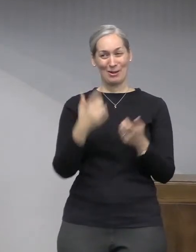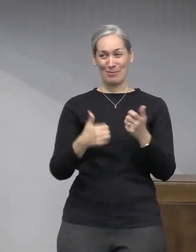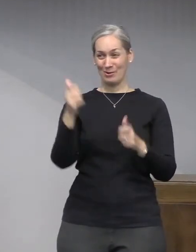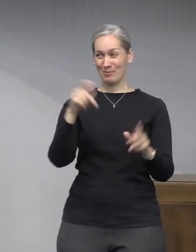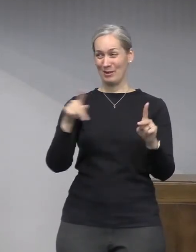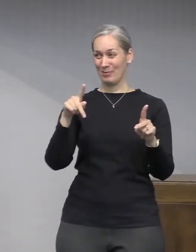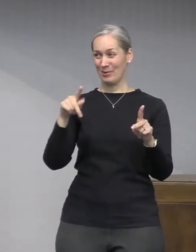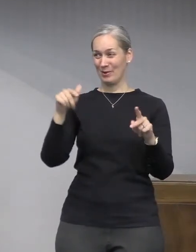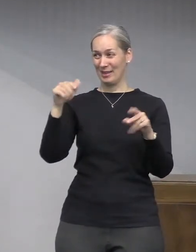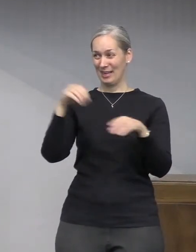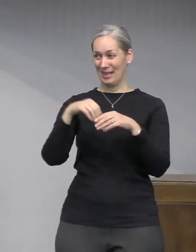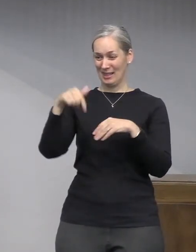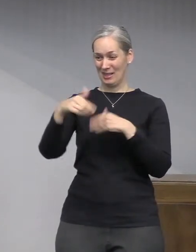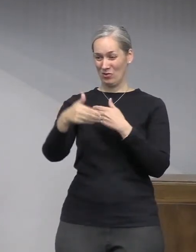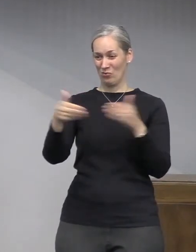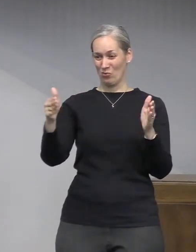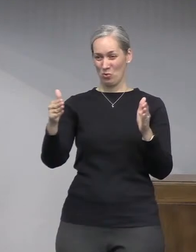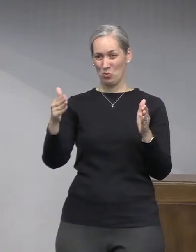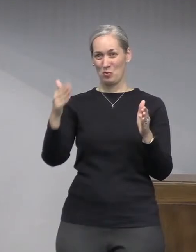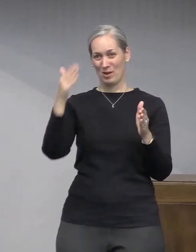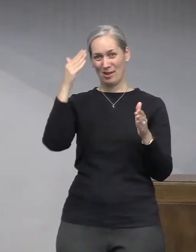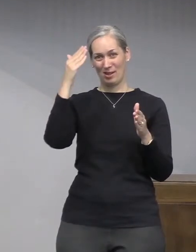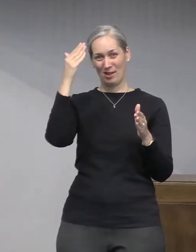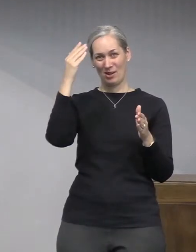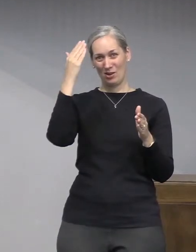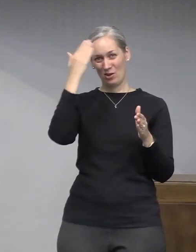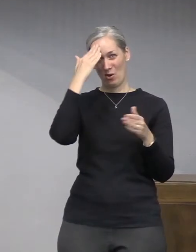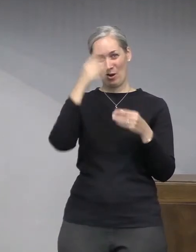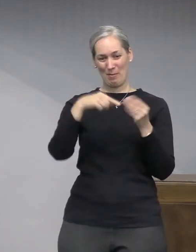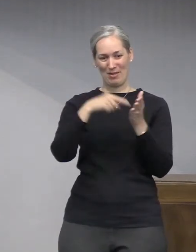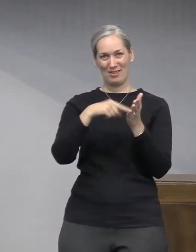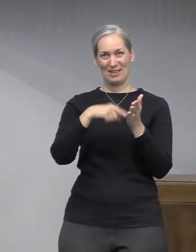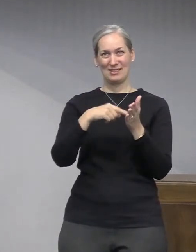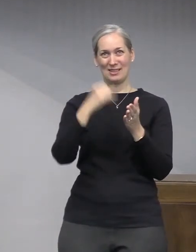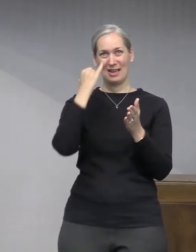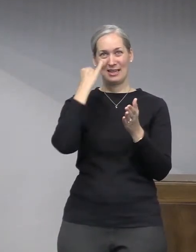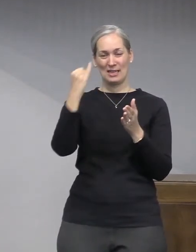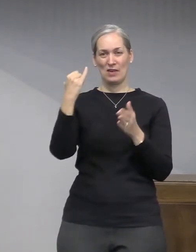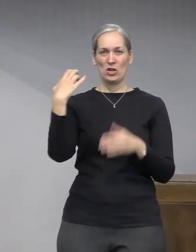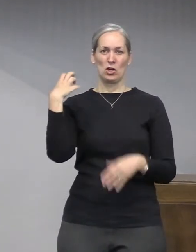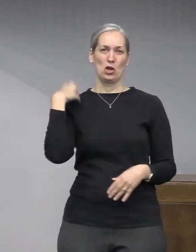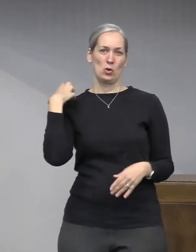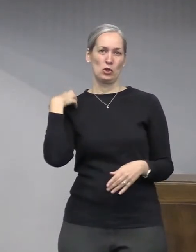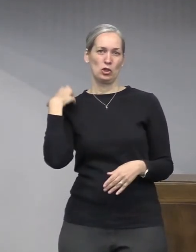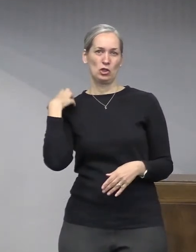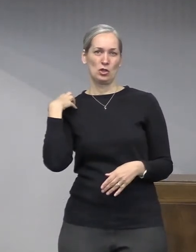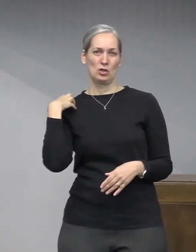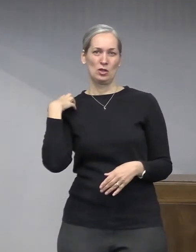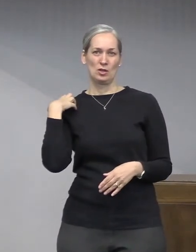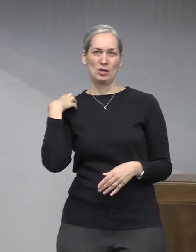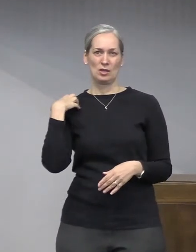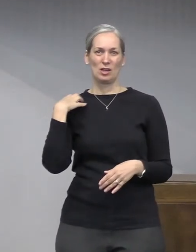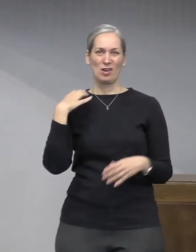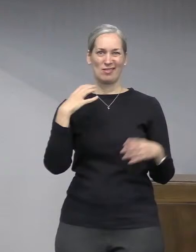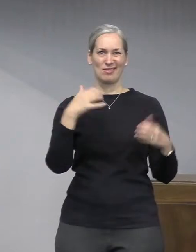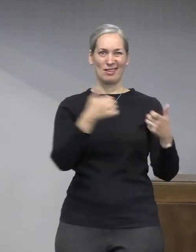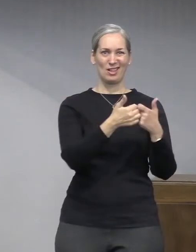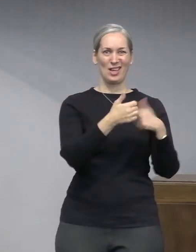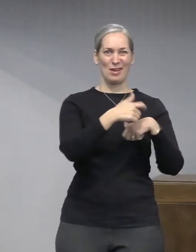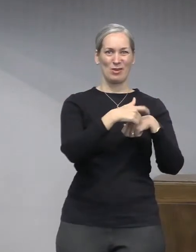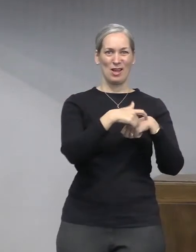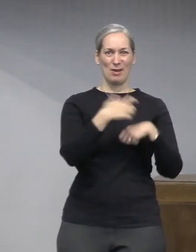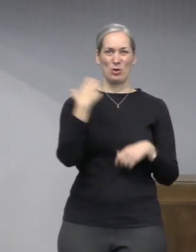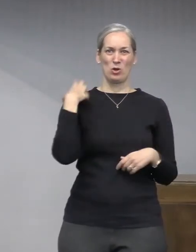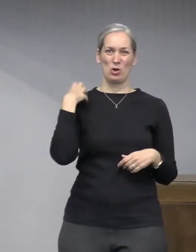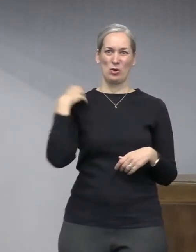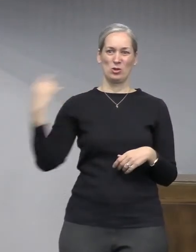this room will be familiar with. It is this idea of a coach that comes up to you on the sidelines. When it's obvious that